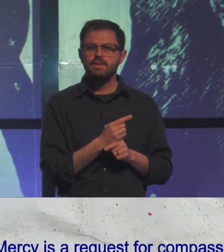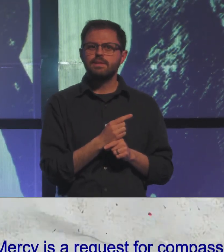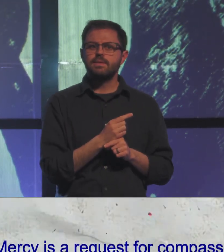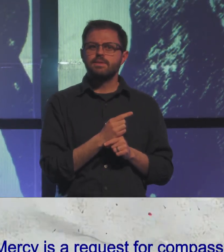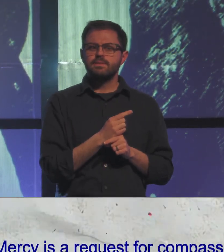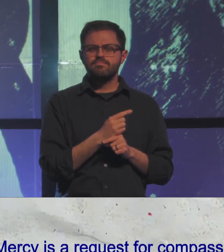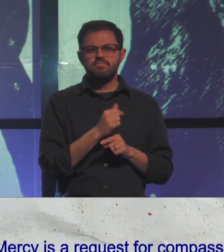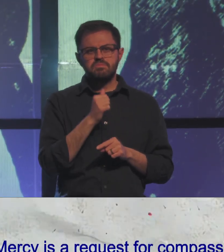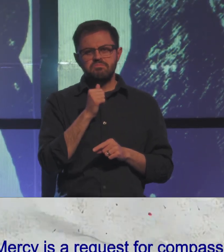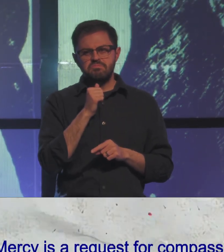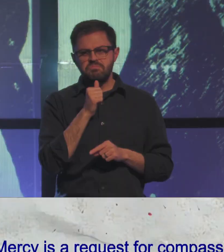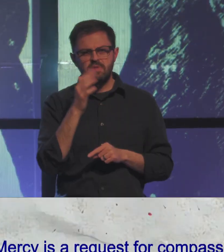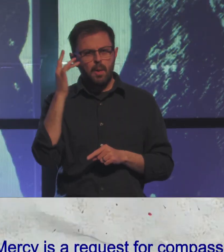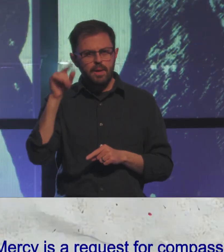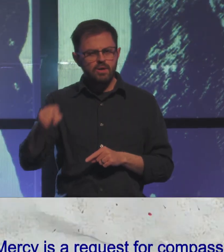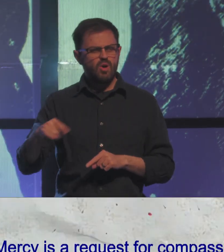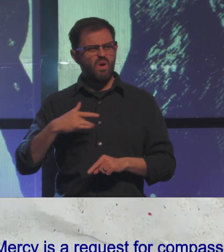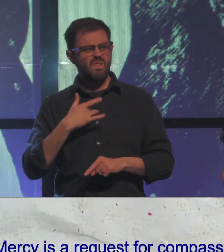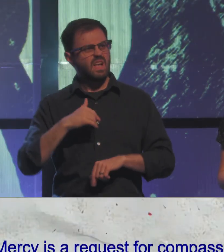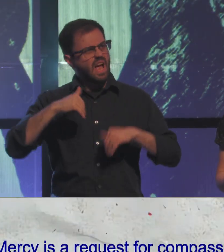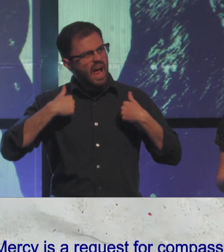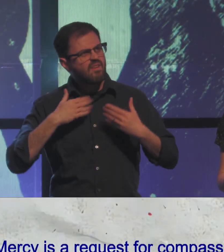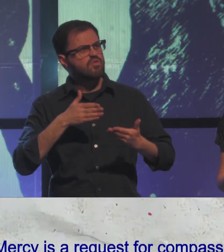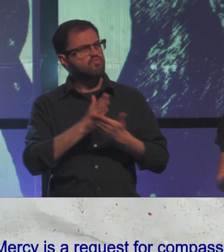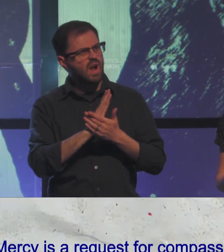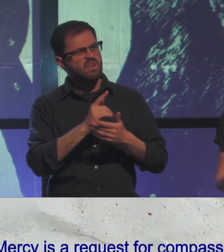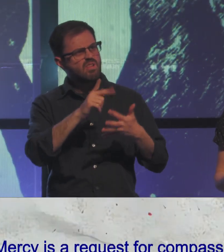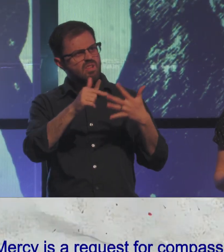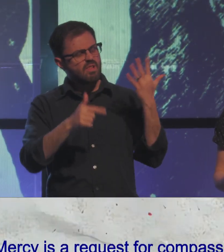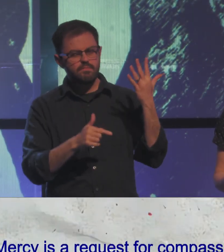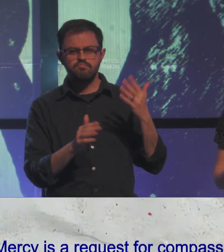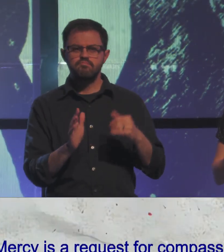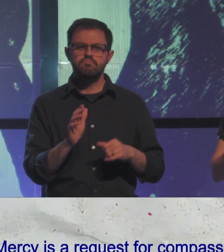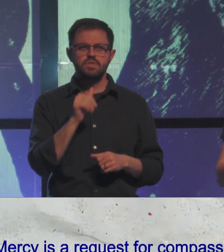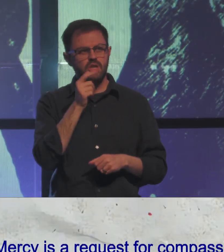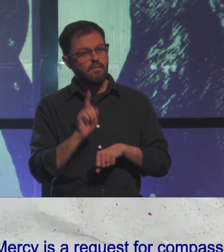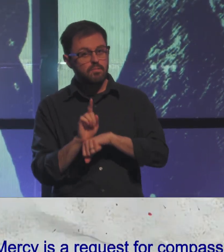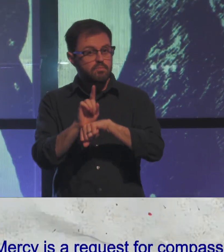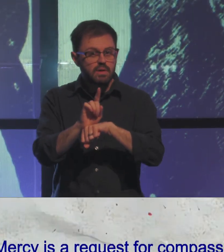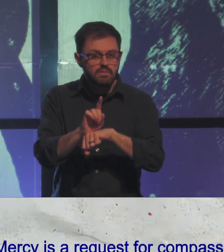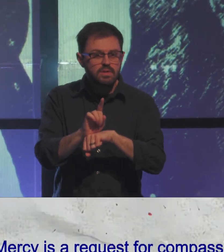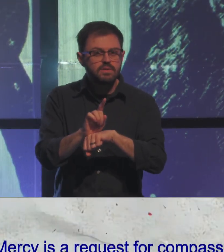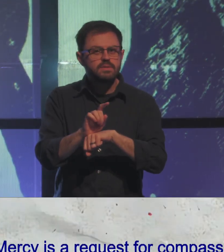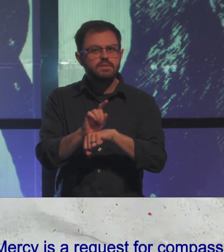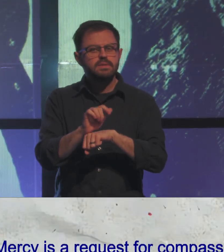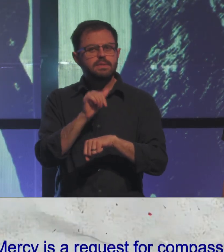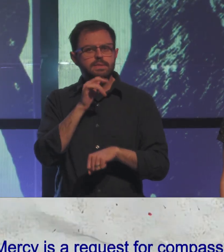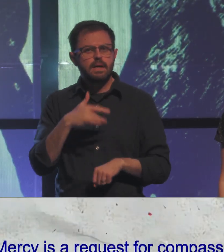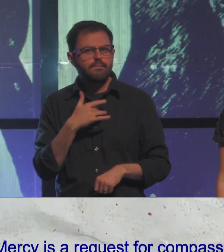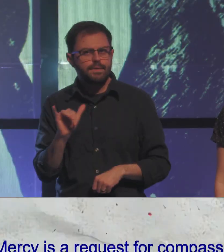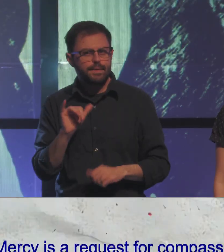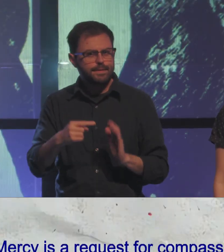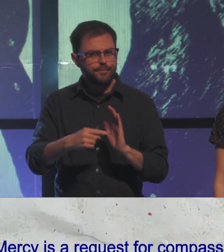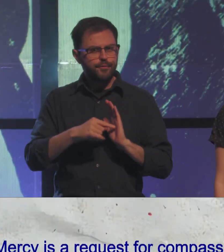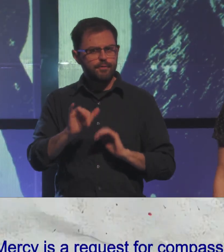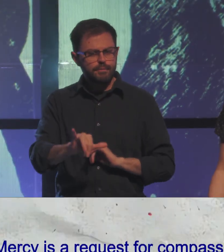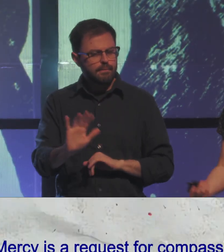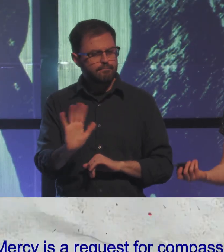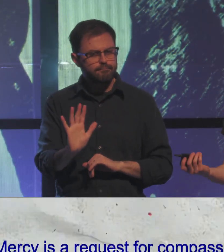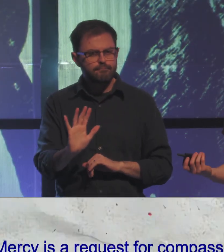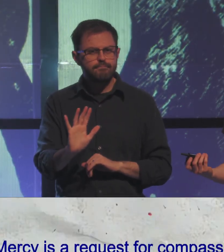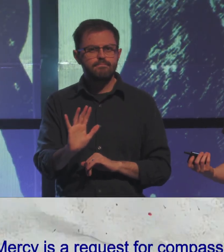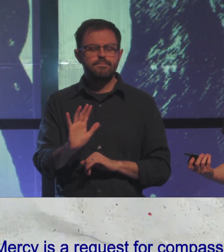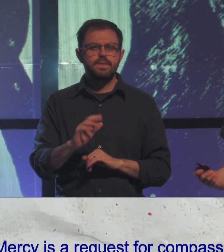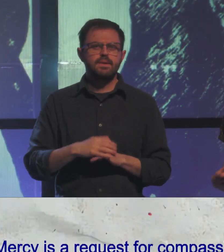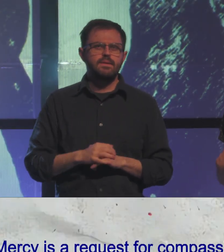place of entitlement, privilege. It's not from a place of somebody saying that they feel like they deserve it. And